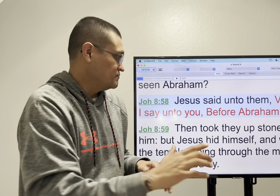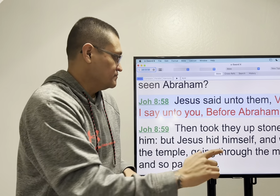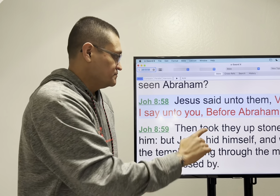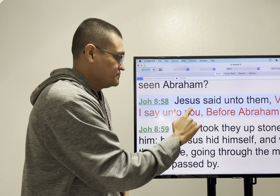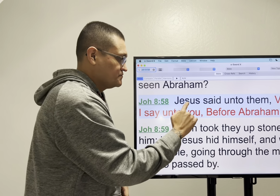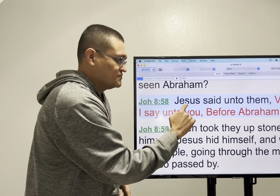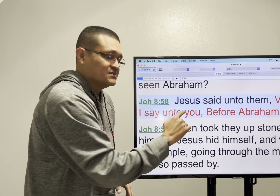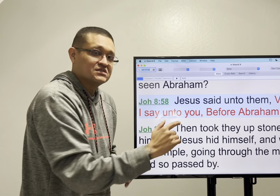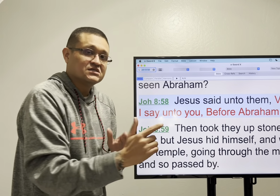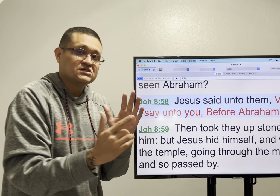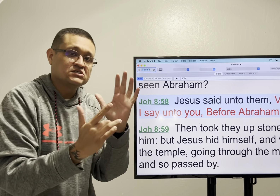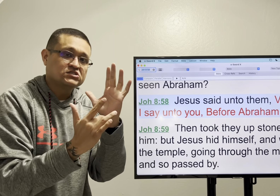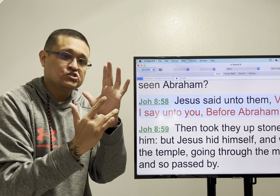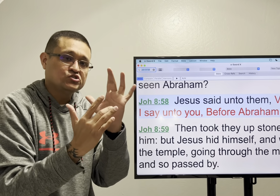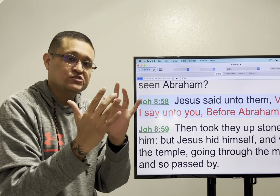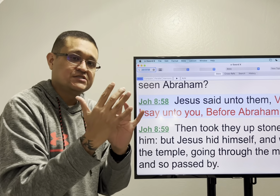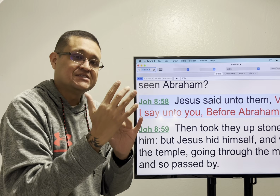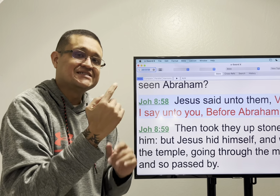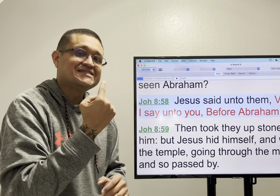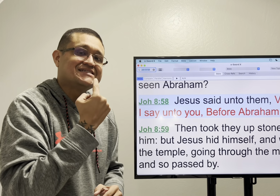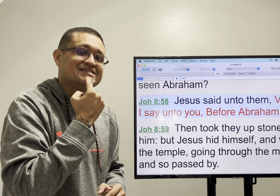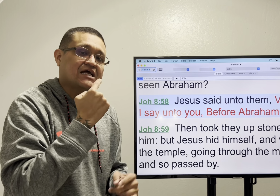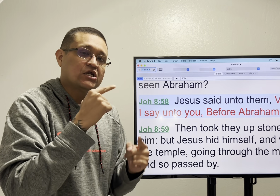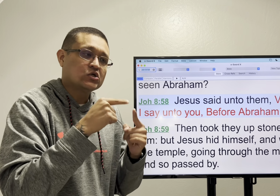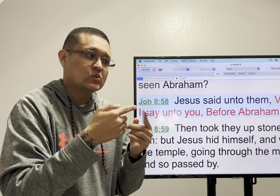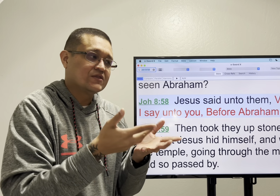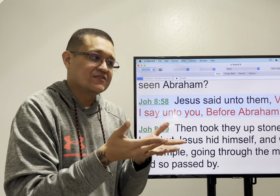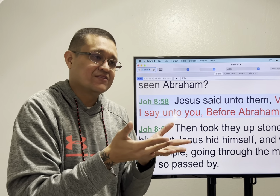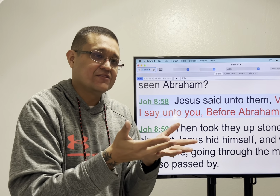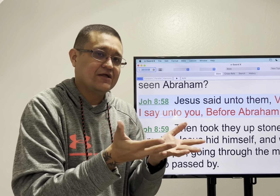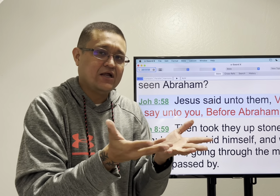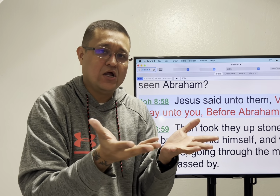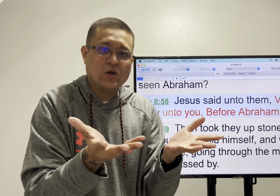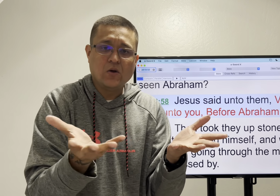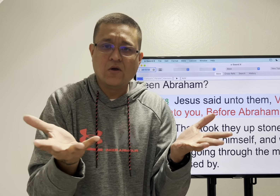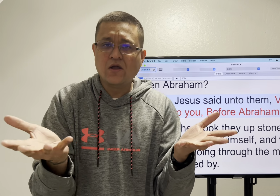58. So, again, we're signing the words. We're going to follow it here. It says, Jesus said unto them,